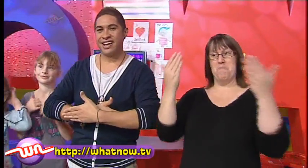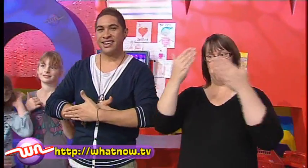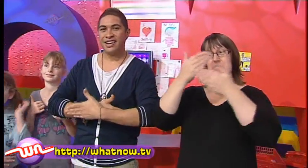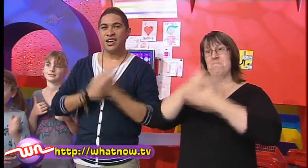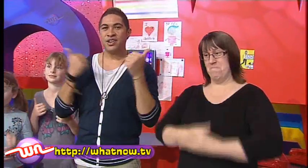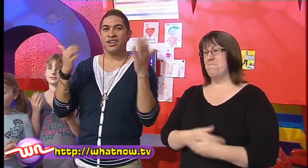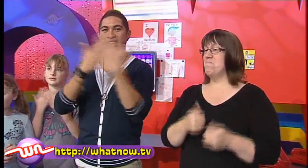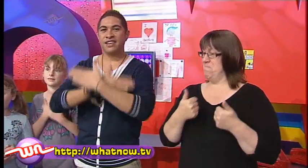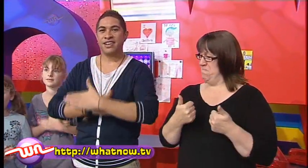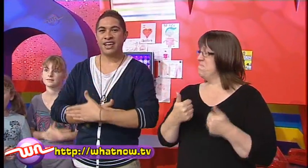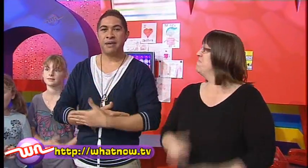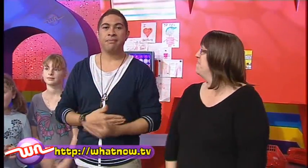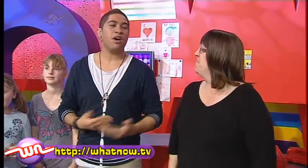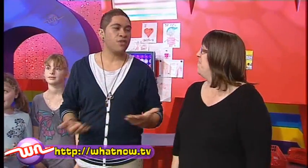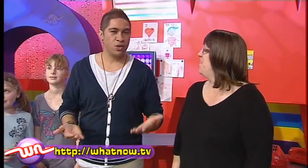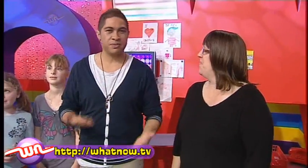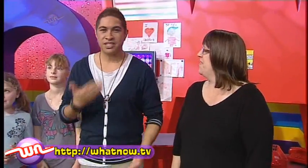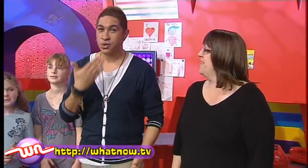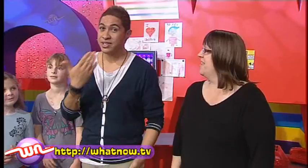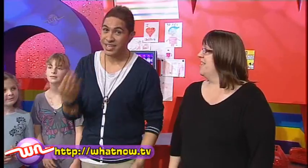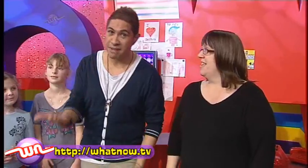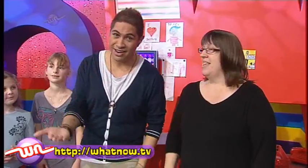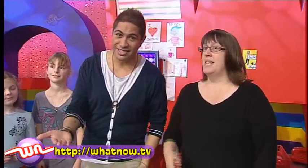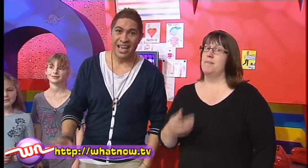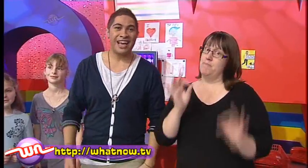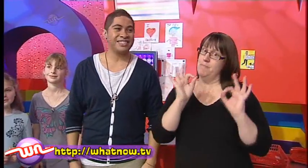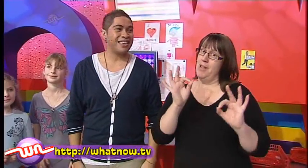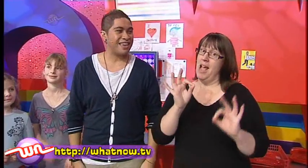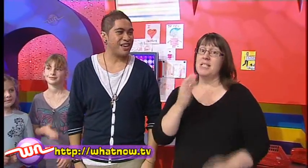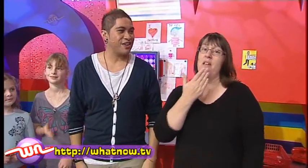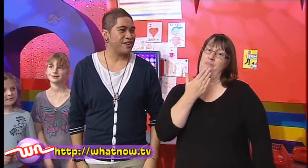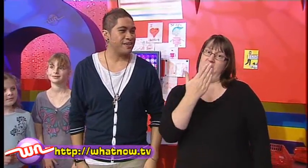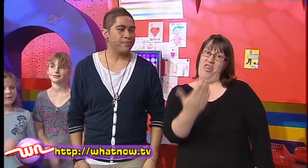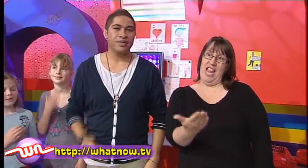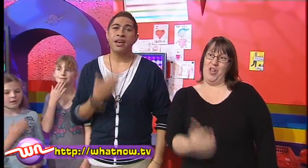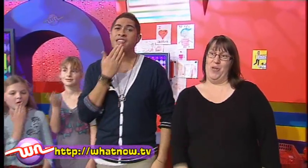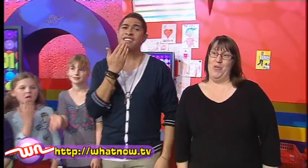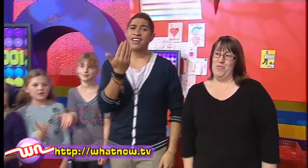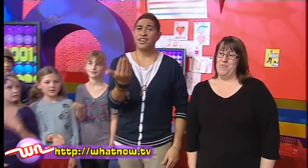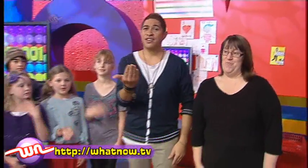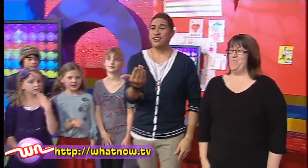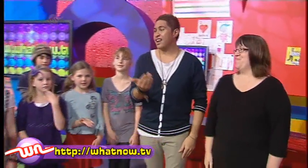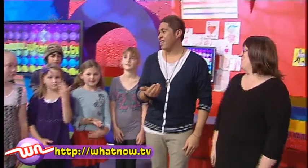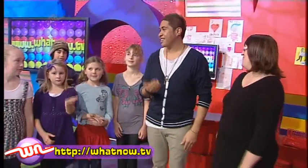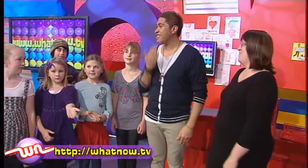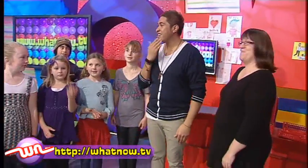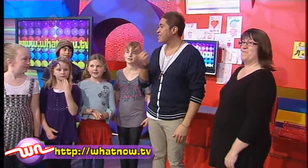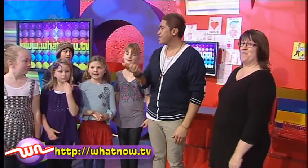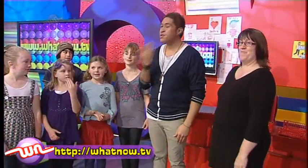that. Good evening. And of course, because you always need manners, how do you say thank you? Thank you. Thank you. I like that. Thank you or